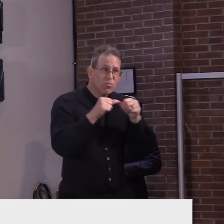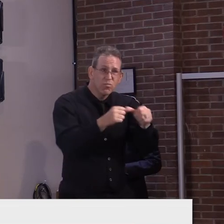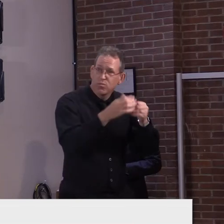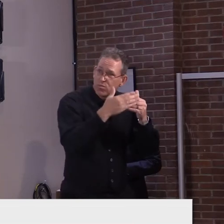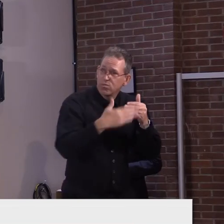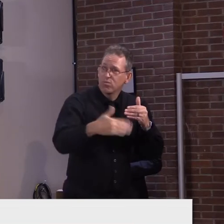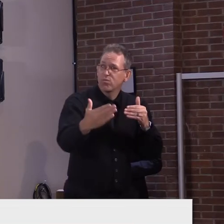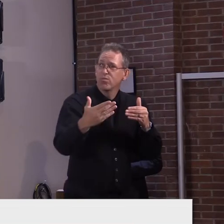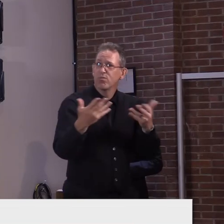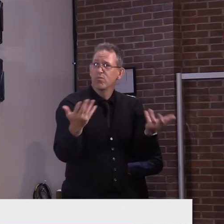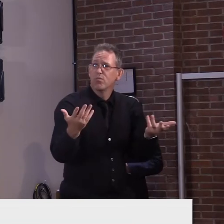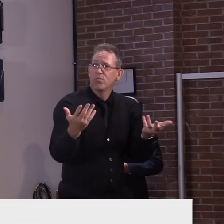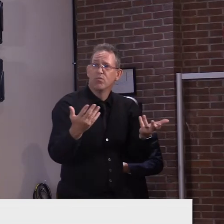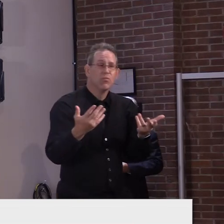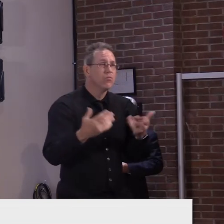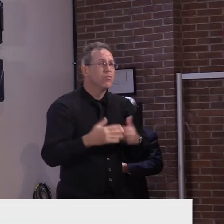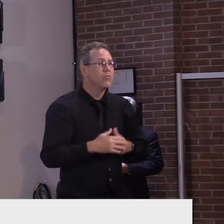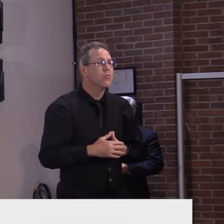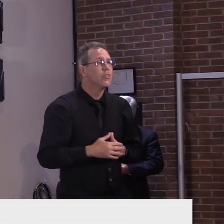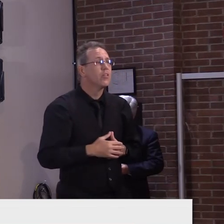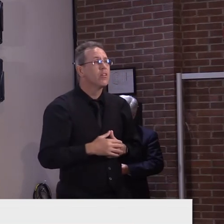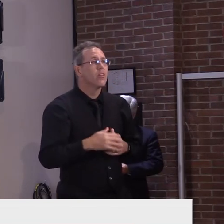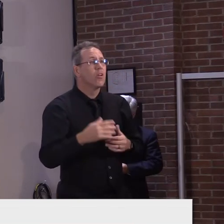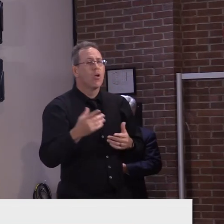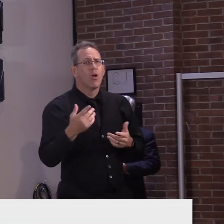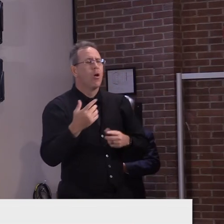Oh, God, no, I wouldn't want that to be your